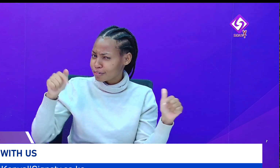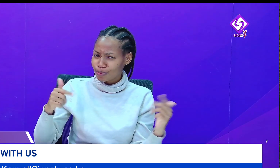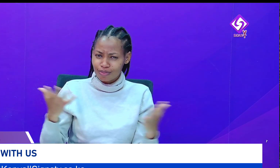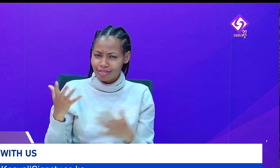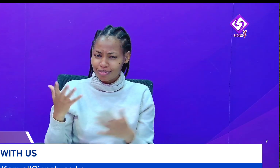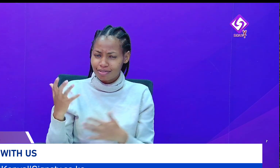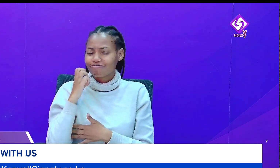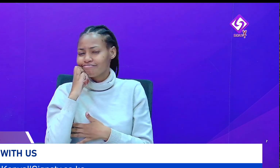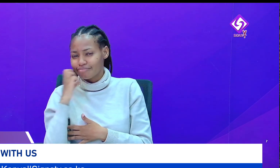Omondi.